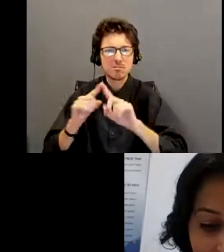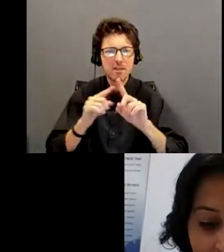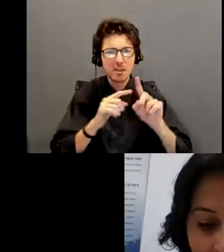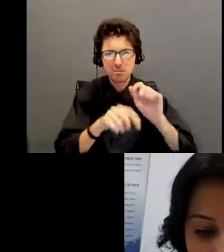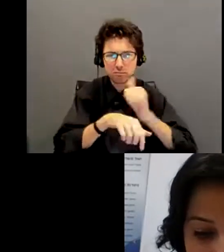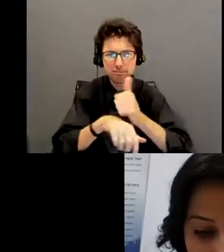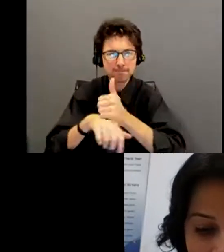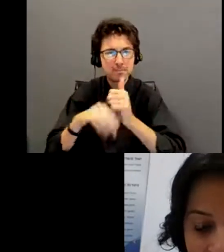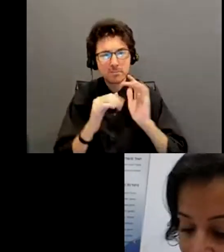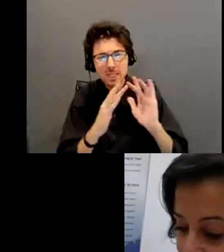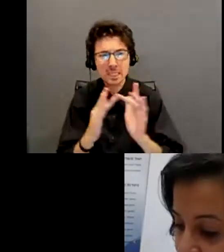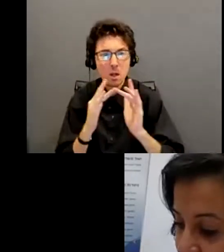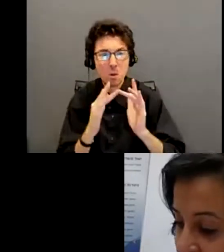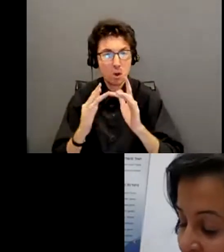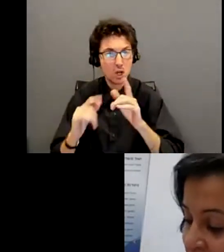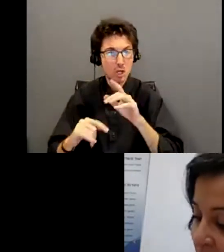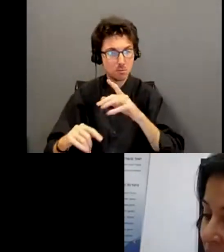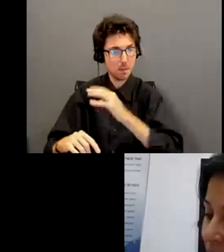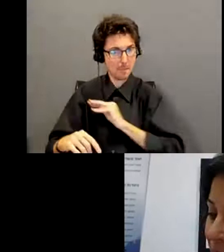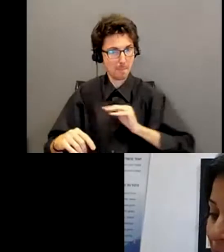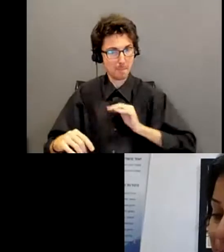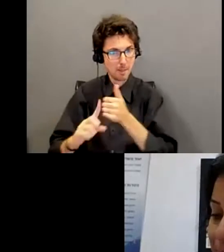optimally crystallize their future.